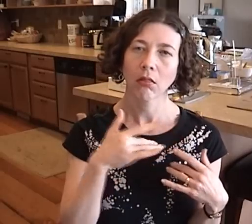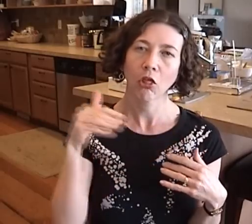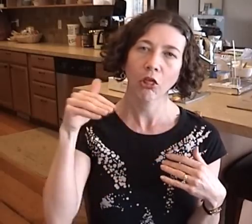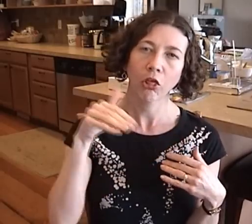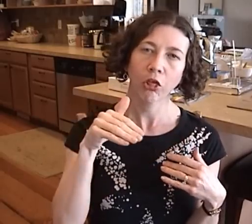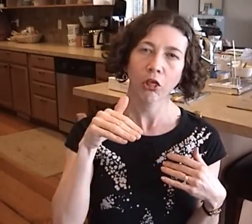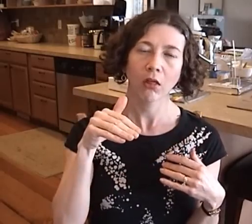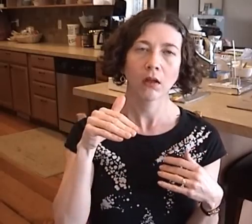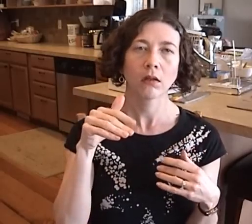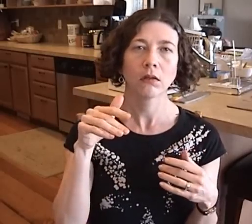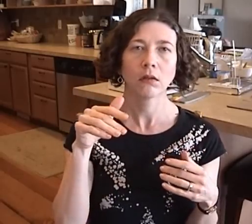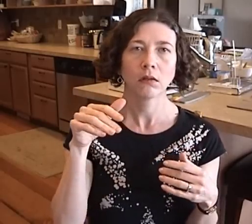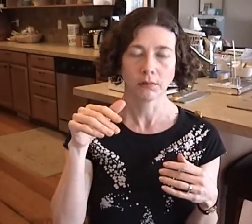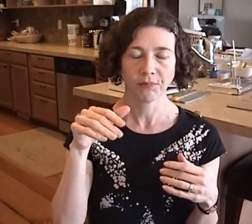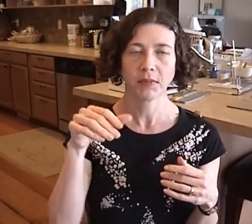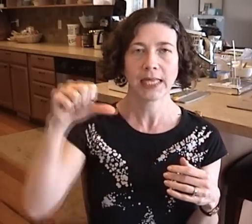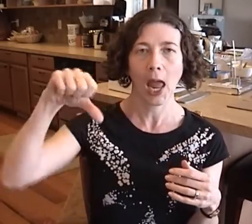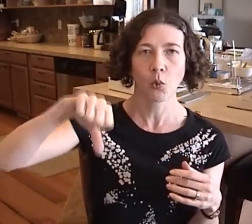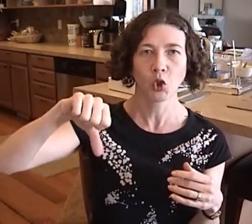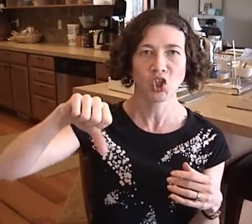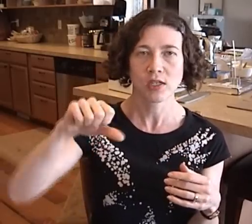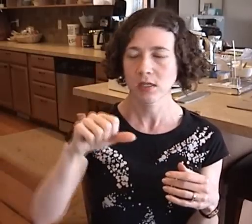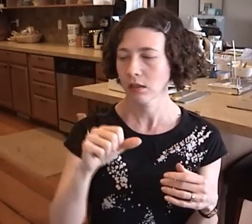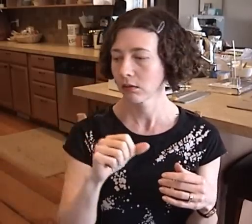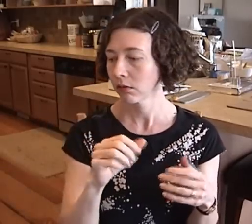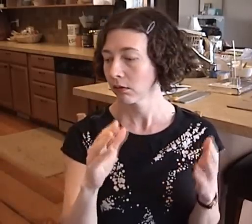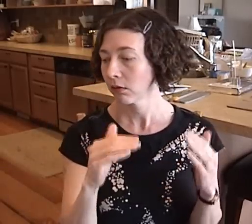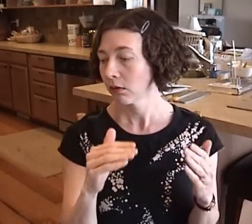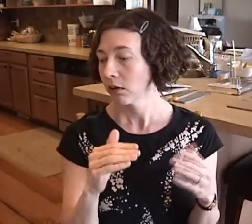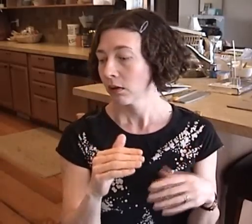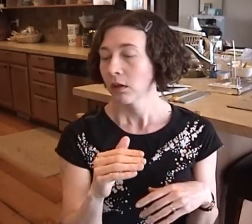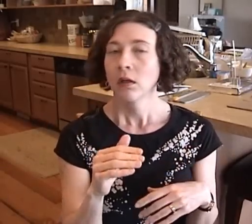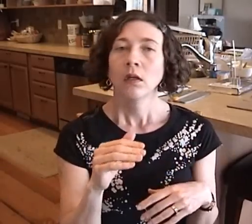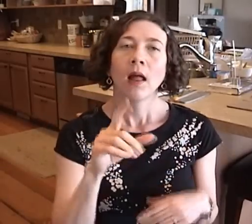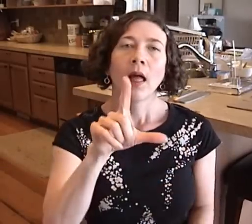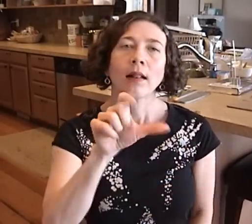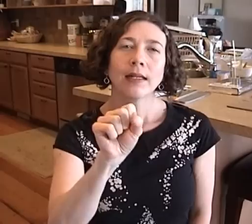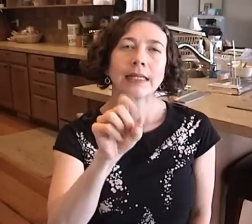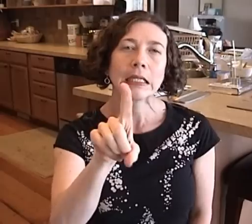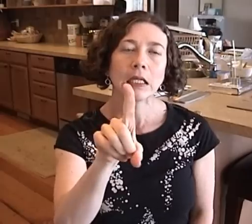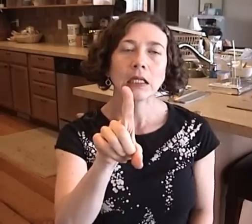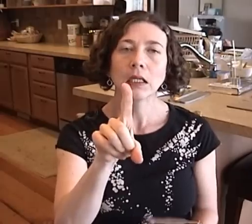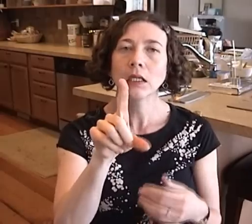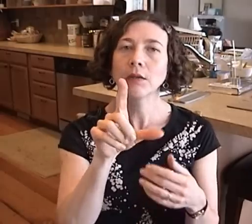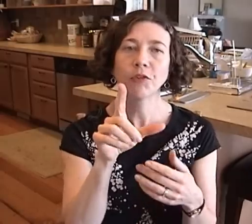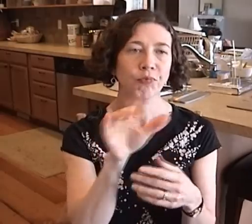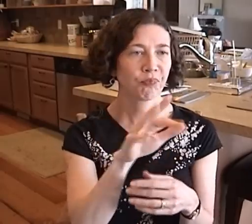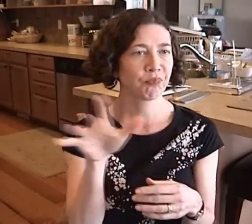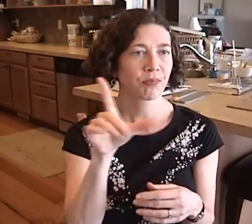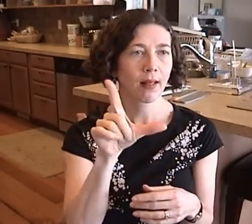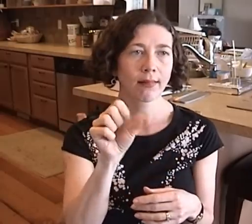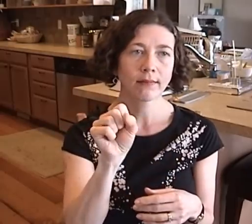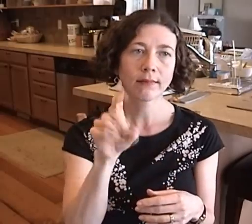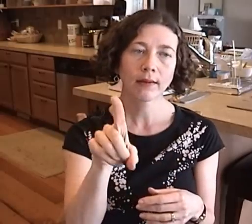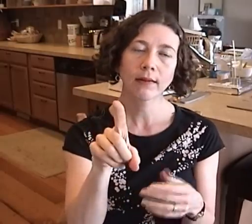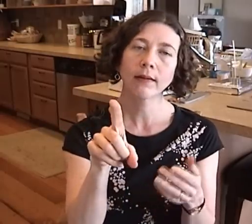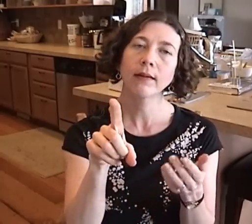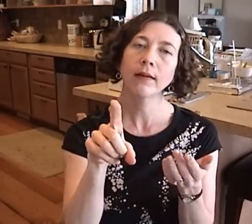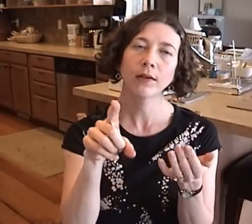you'll get eaten by rats. Oh. No, not if we beg. If we really beg and show them that he's changed,